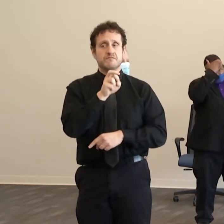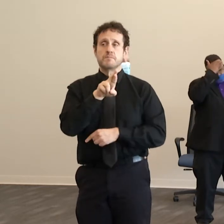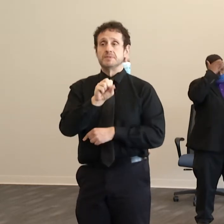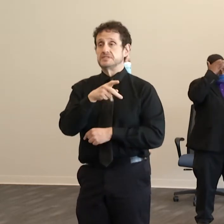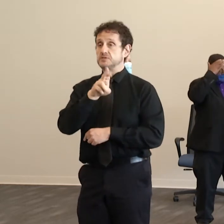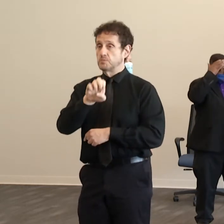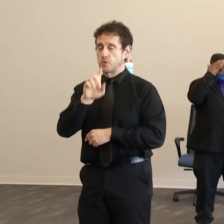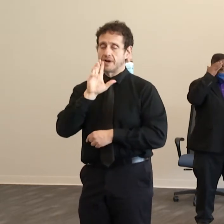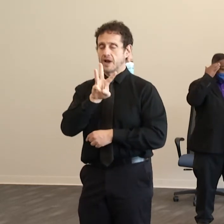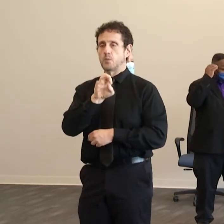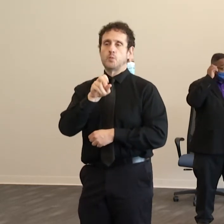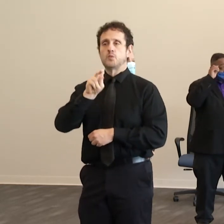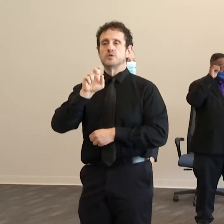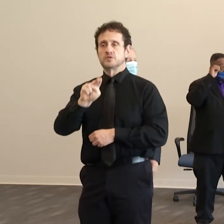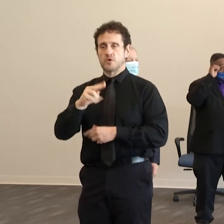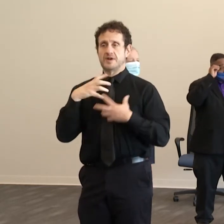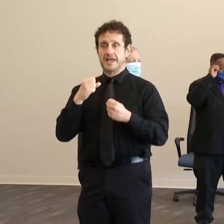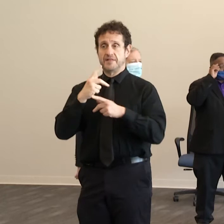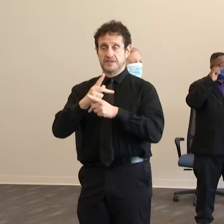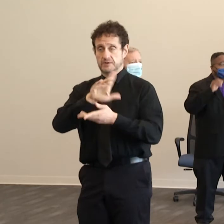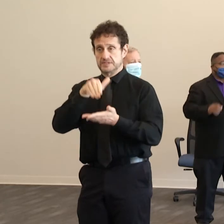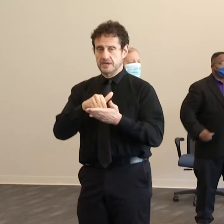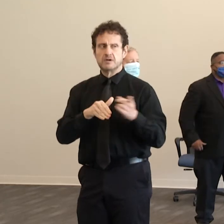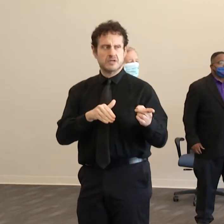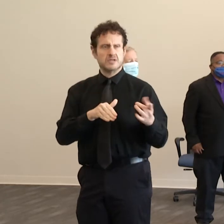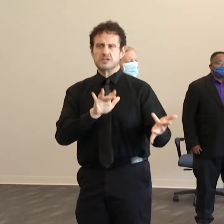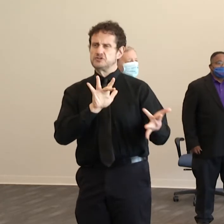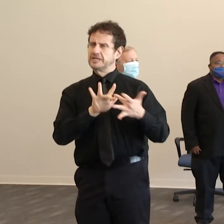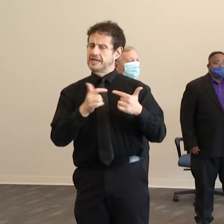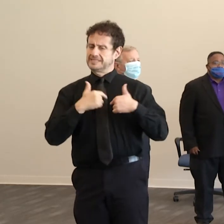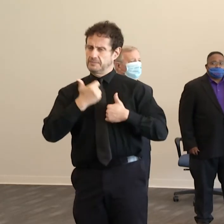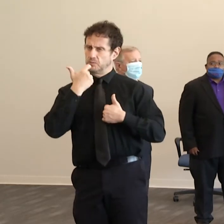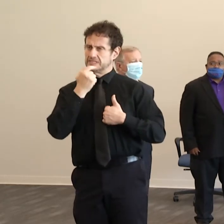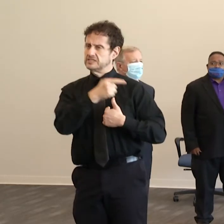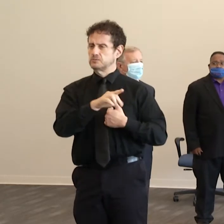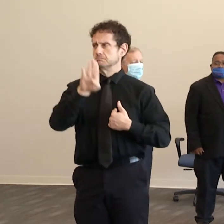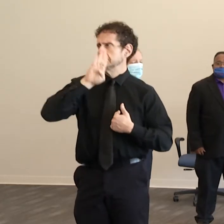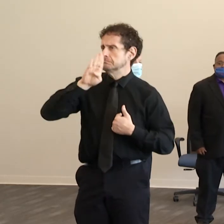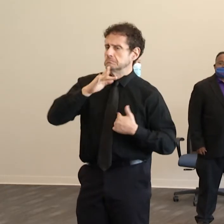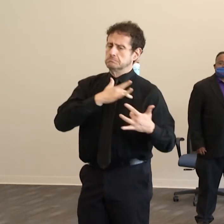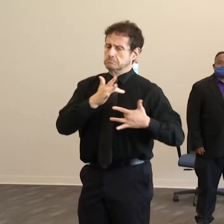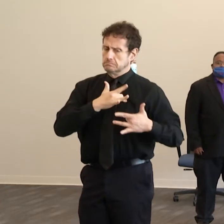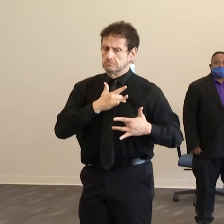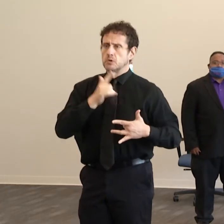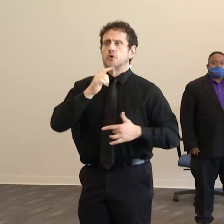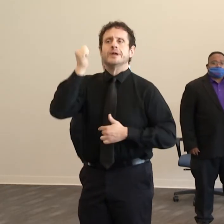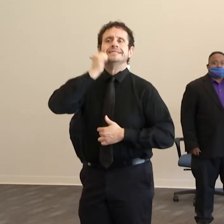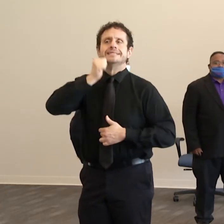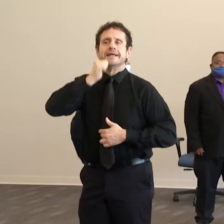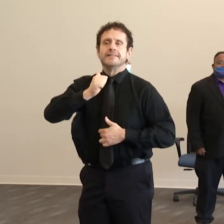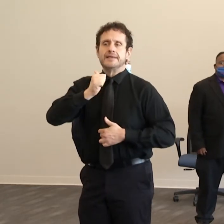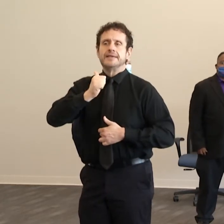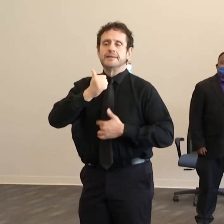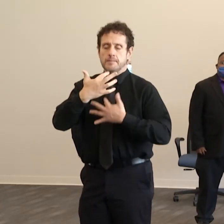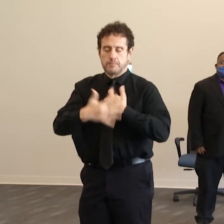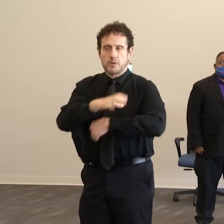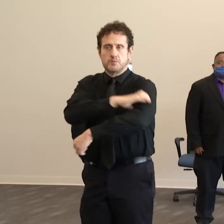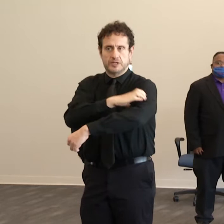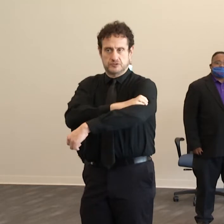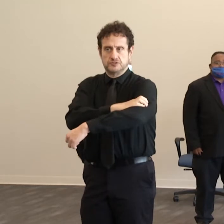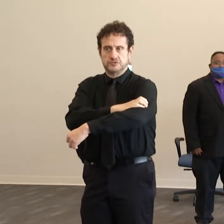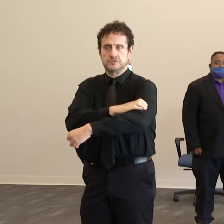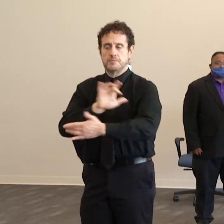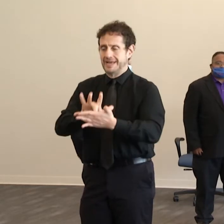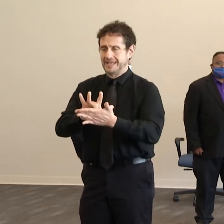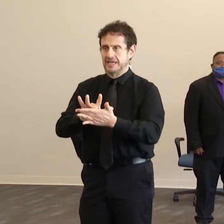reached out to me because she was frustrated and concerned because she was running low on her daily blood pressure medication, which had not come